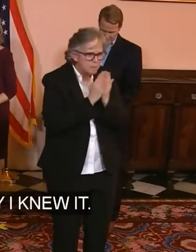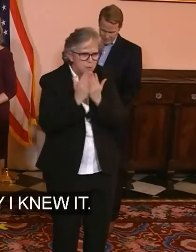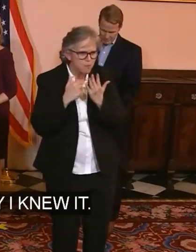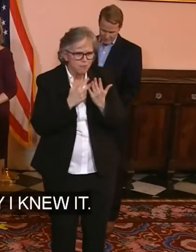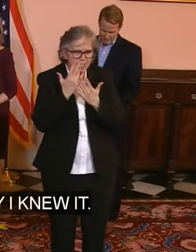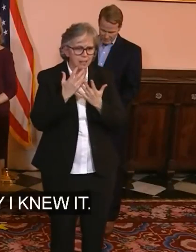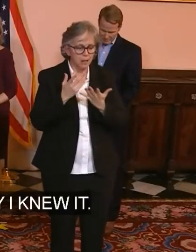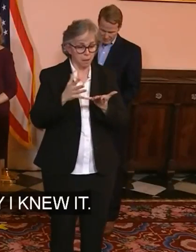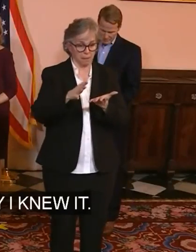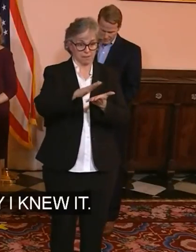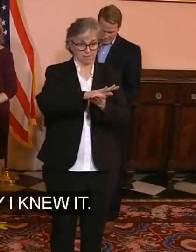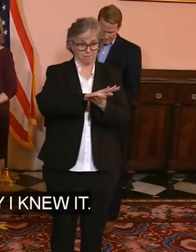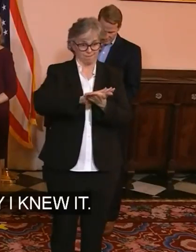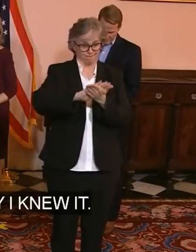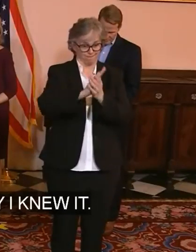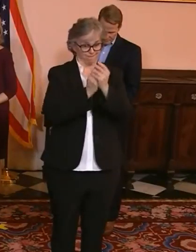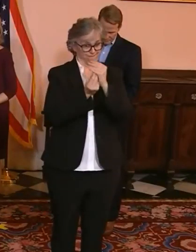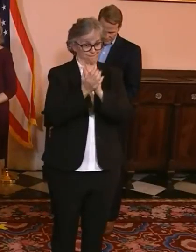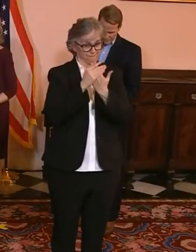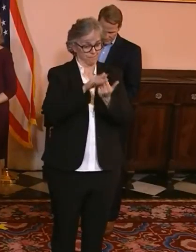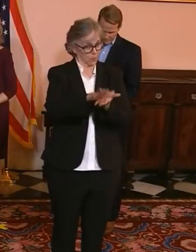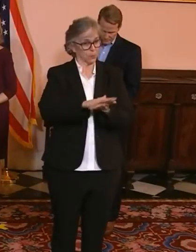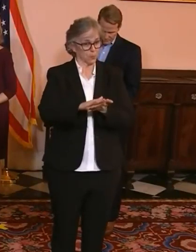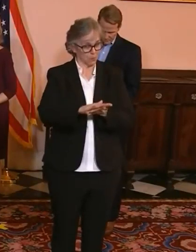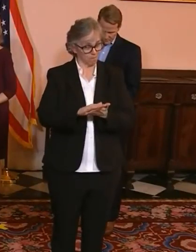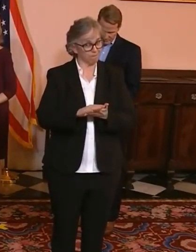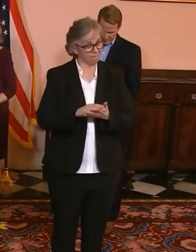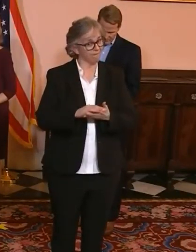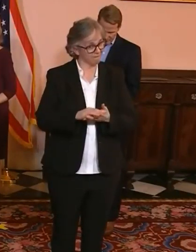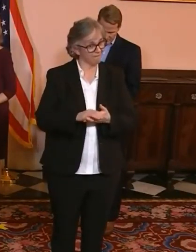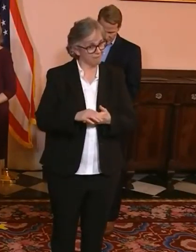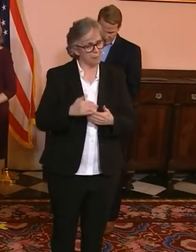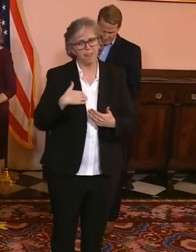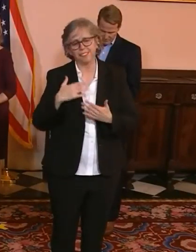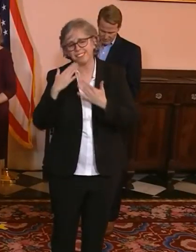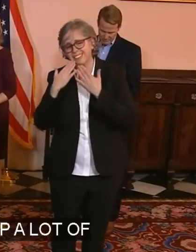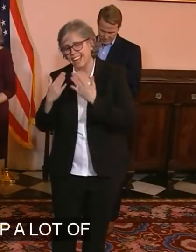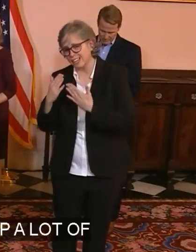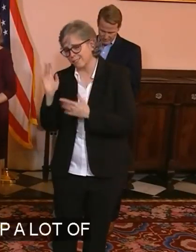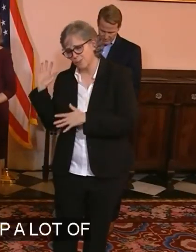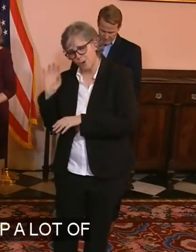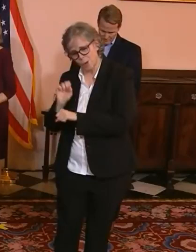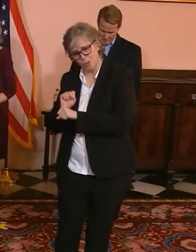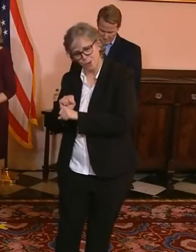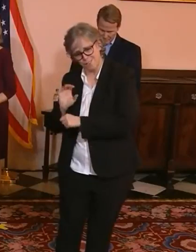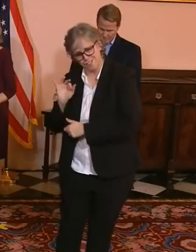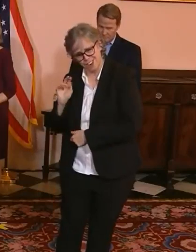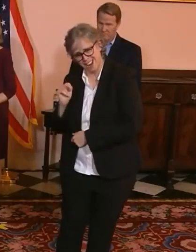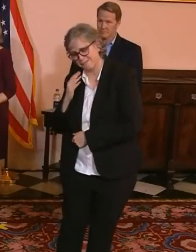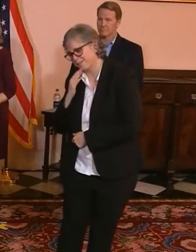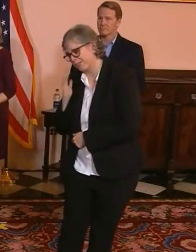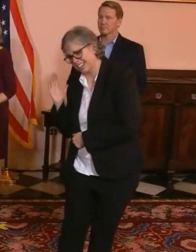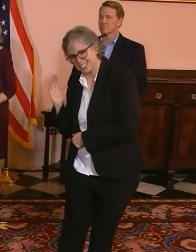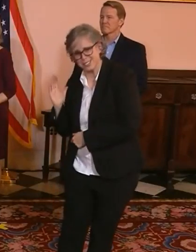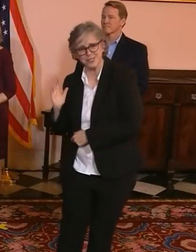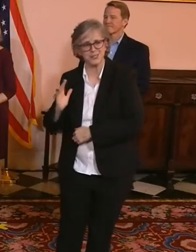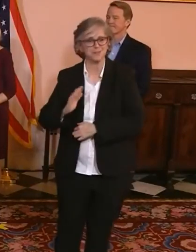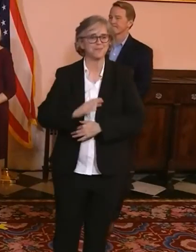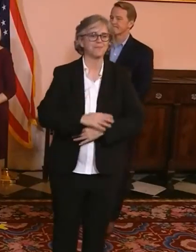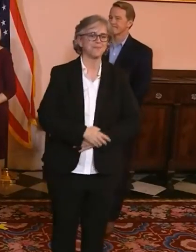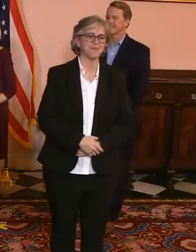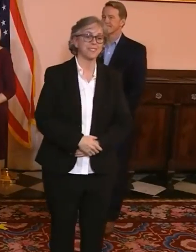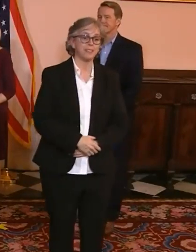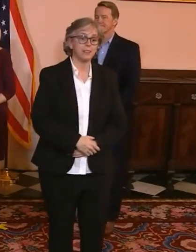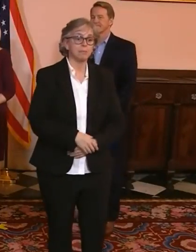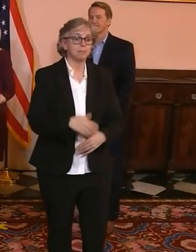us through this time. So thank you for the work you do. And I want to start off with a little information about our cases.